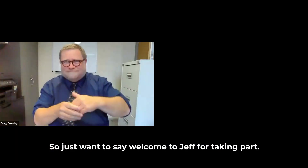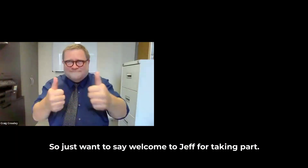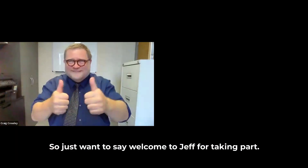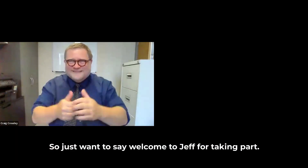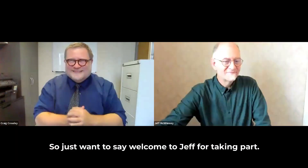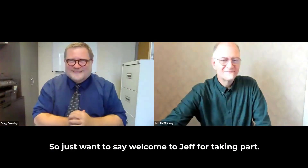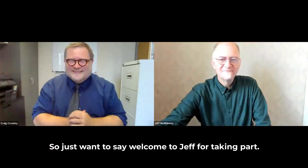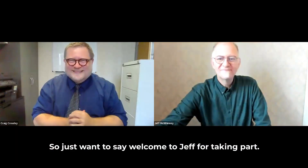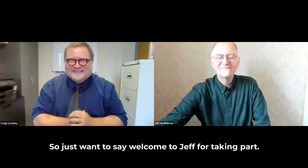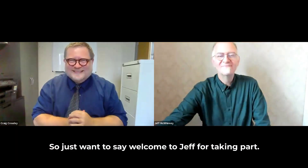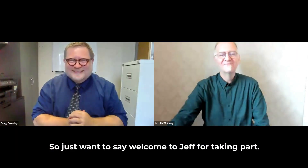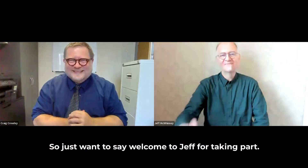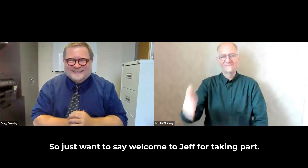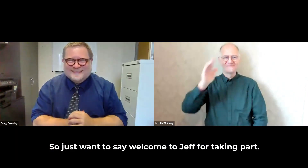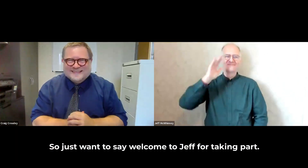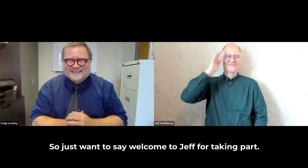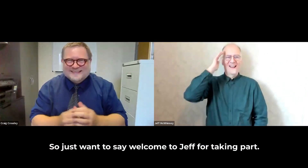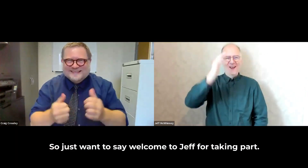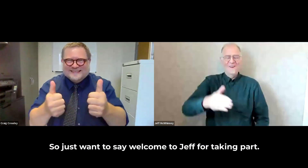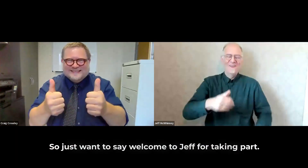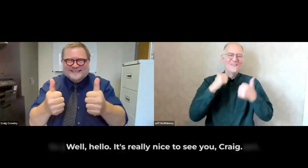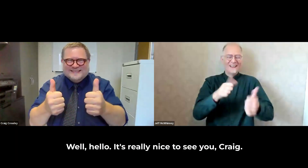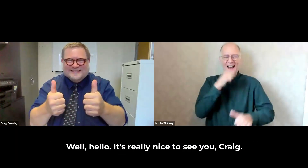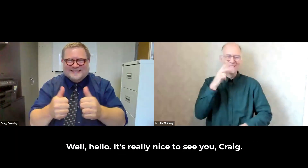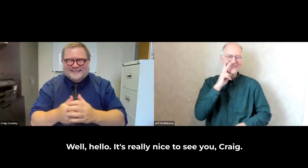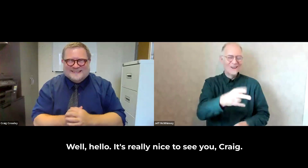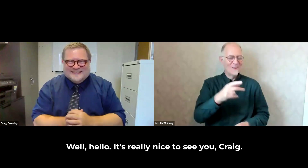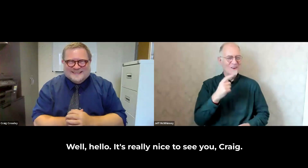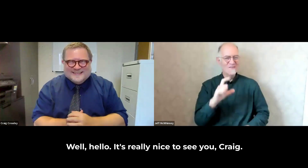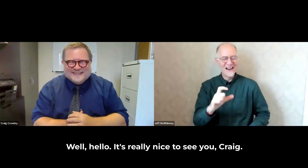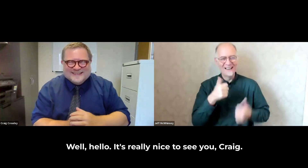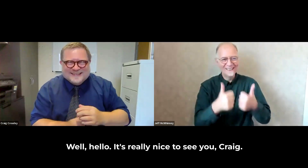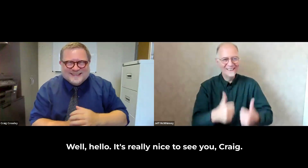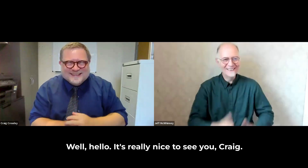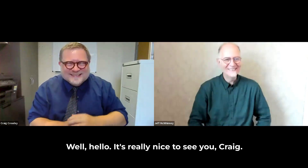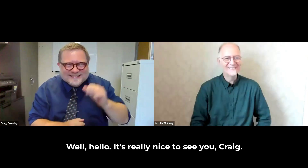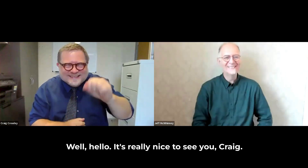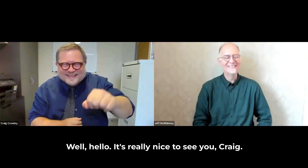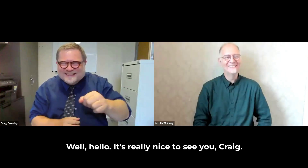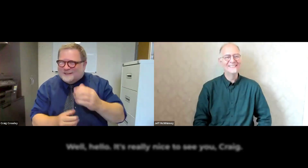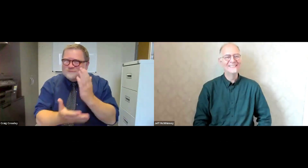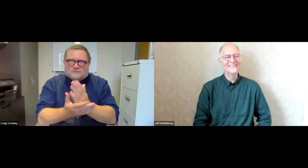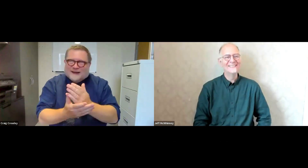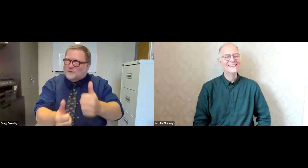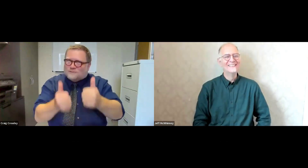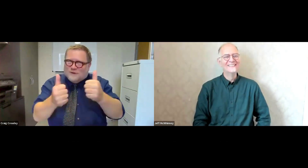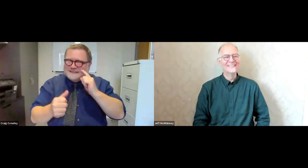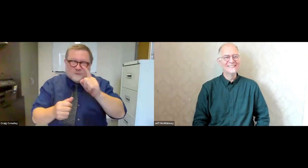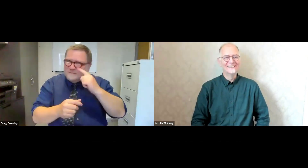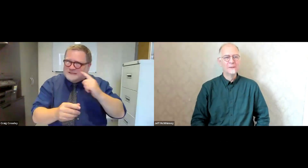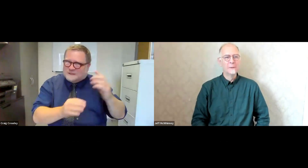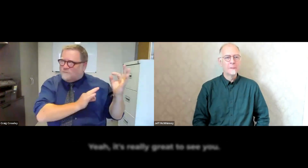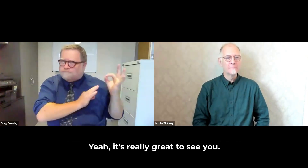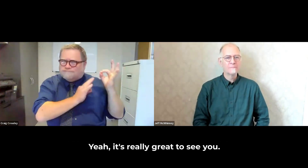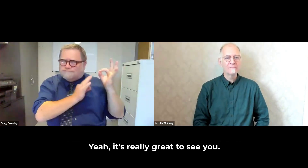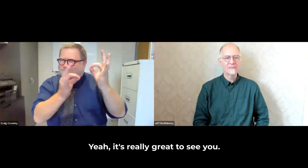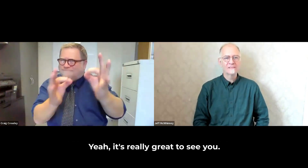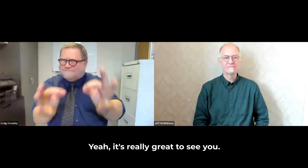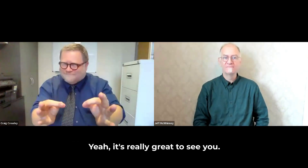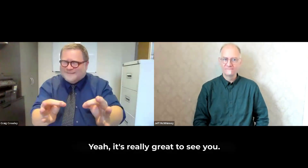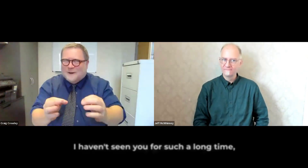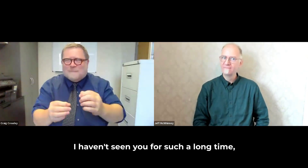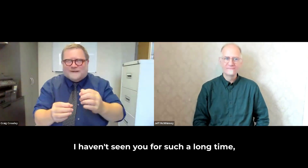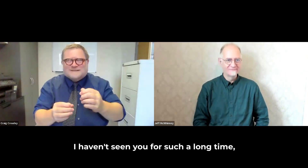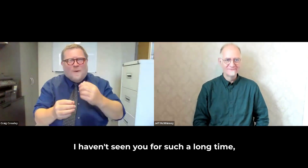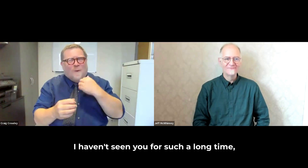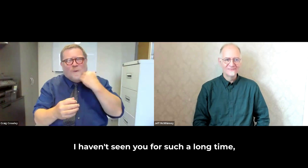welcome to Jeff for taking part. Well, hello. It's really nice to see you, Craig. Yeah, it's really